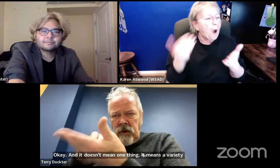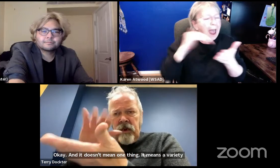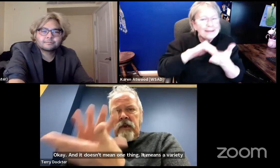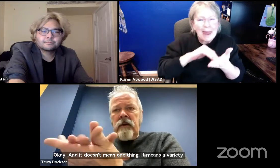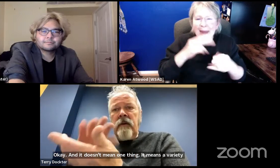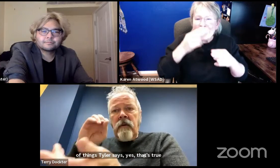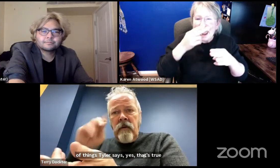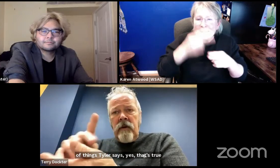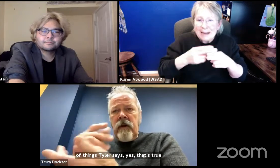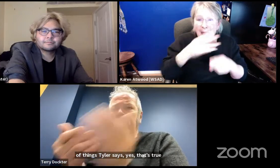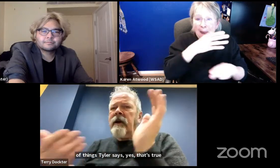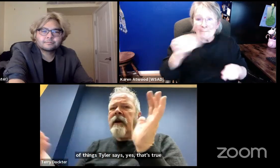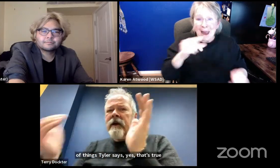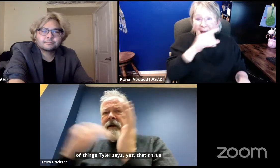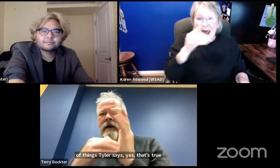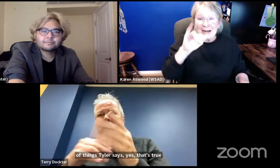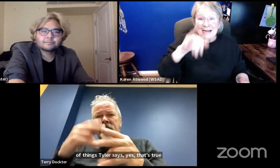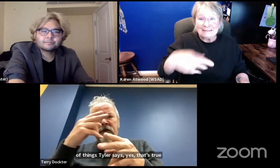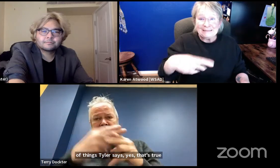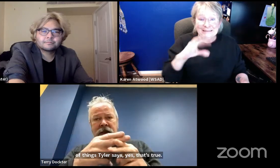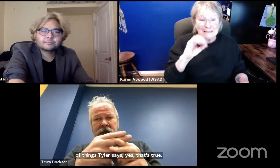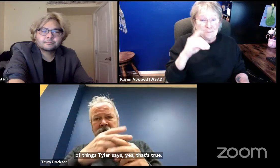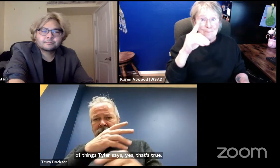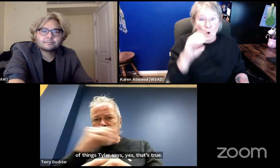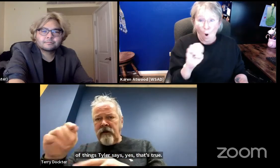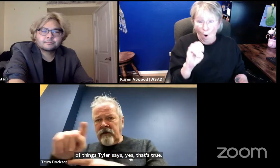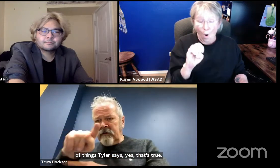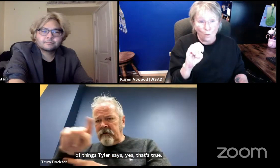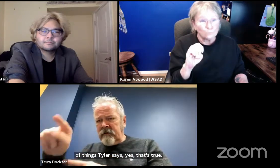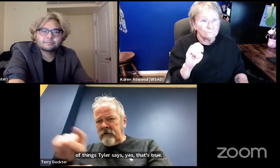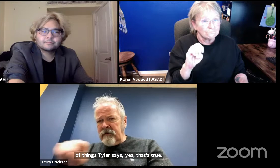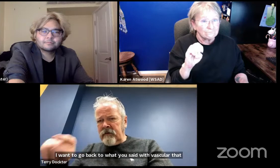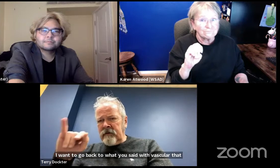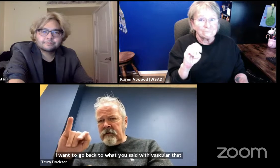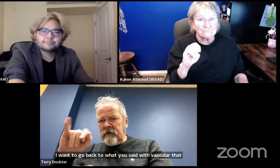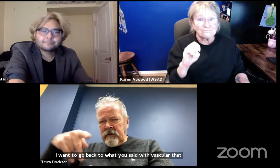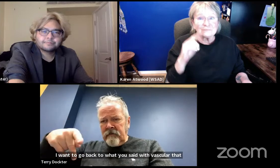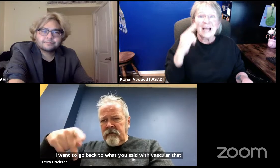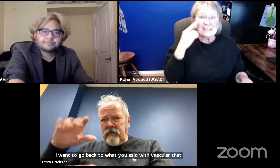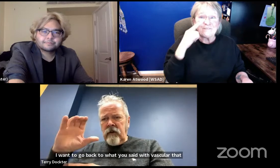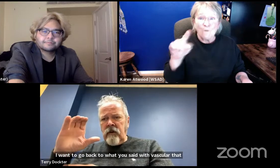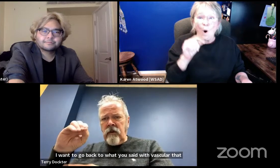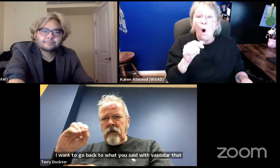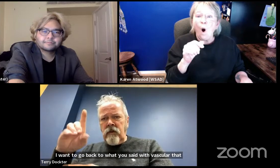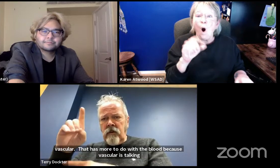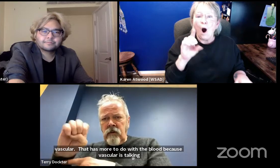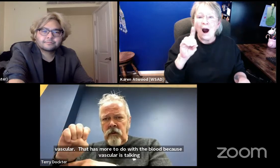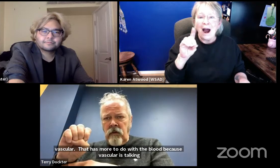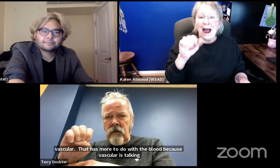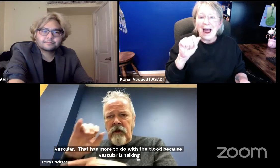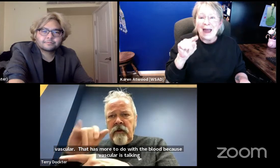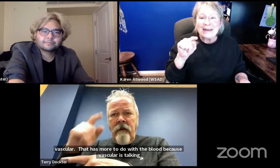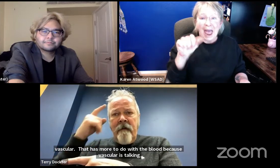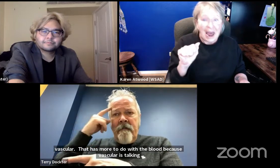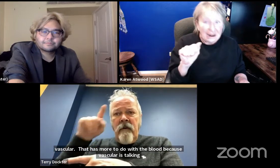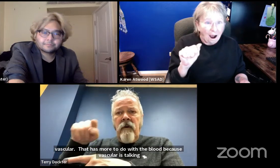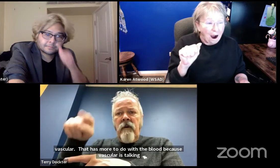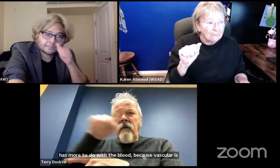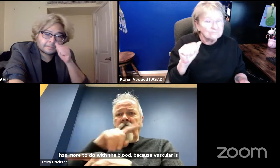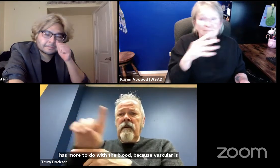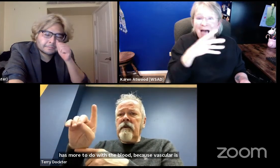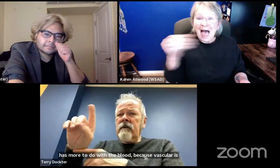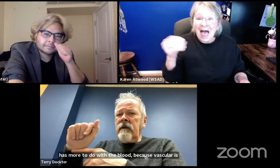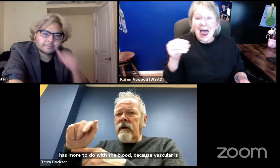kind, we'd like to ask them to put their name and zip code down as well, because we want to keep track of everybody who has seen this